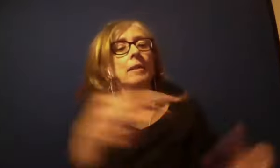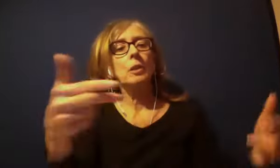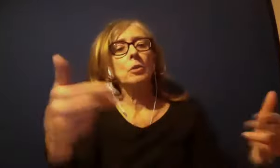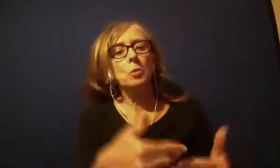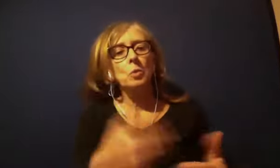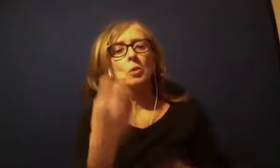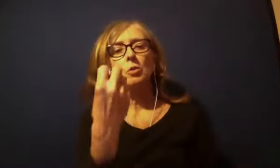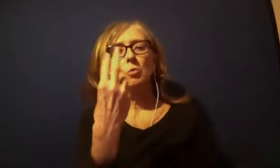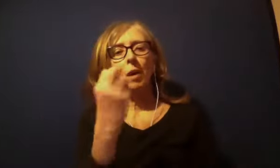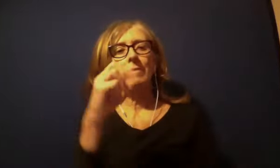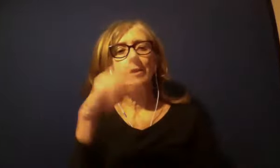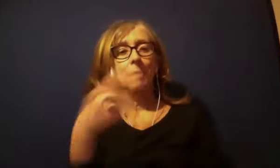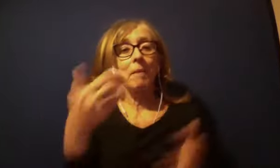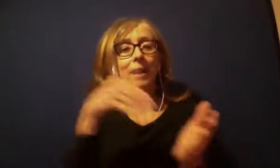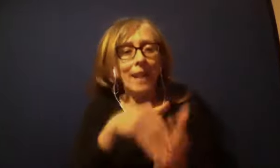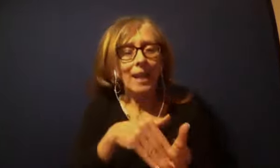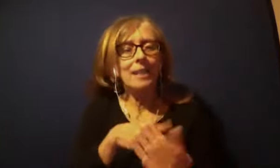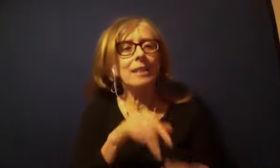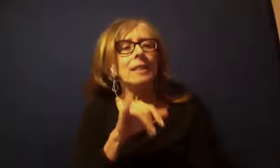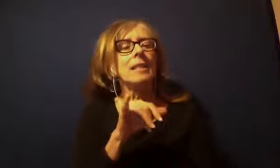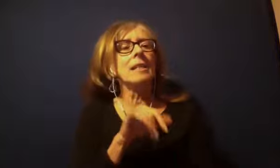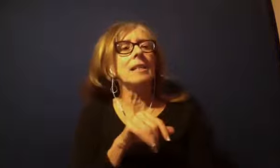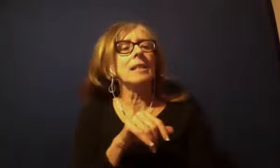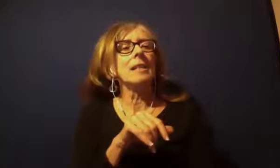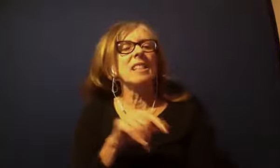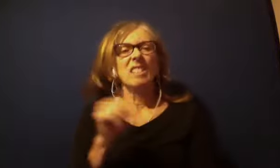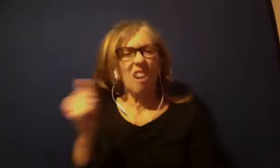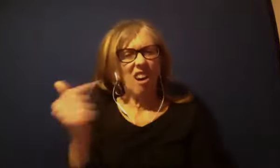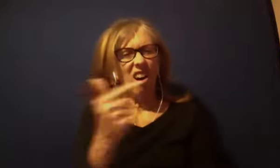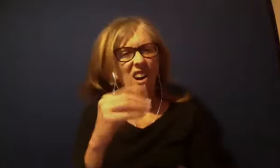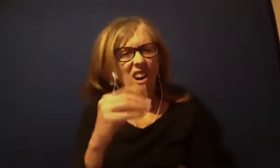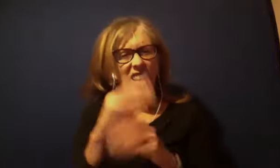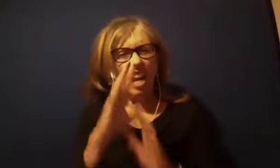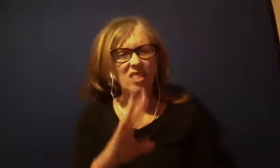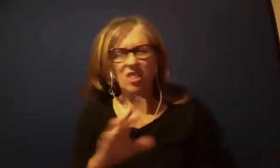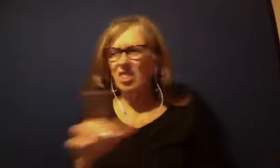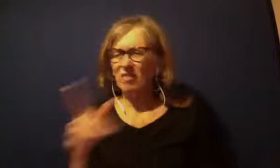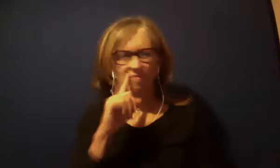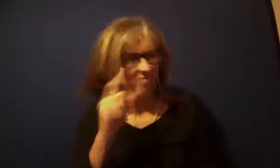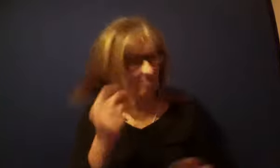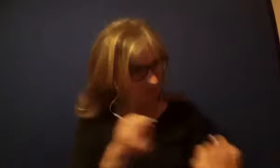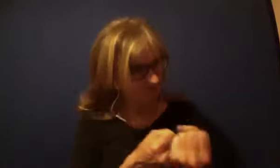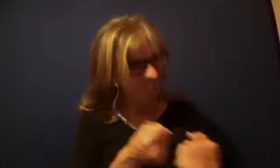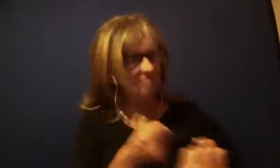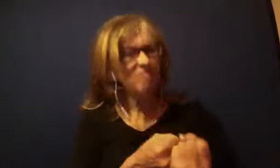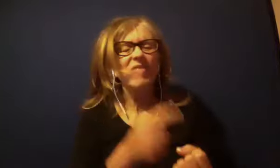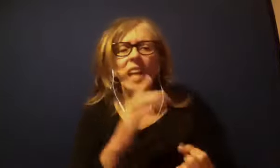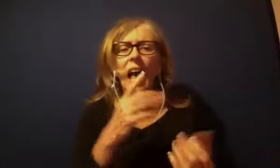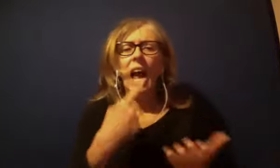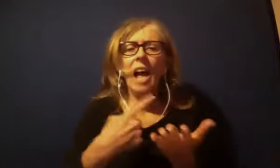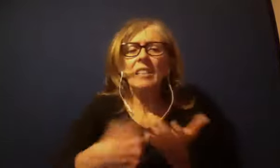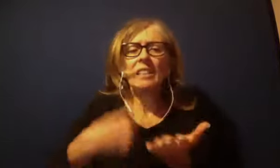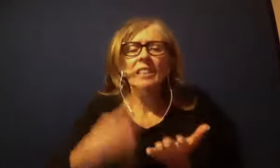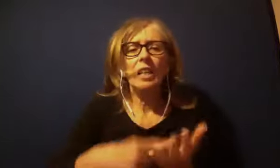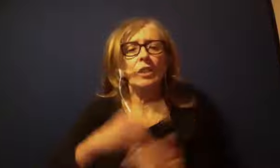And all the counsellors there were supportive of 12-step. They take you through the first 3 steps in that rehab. And I